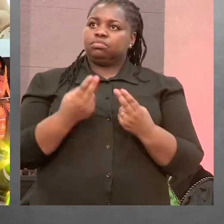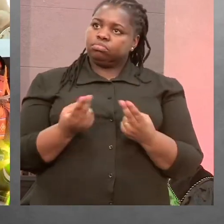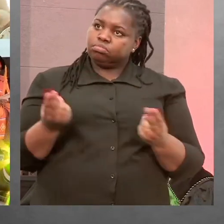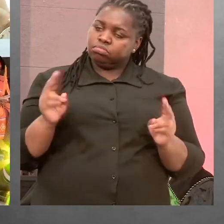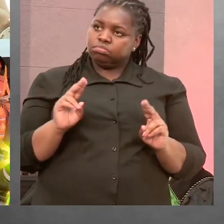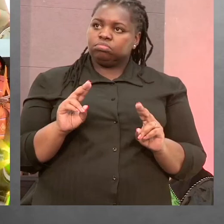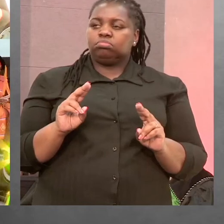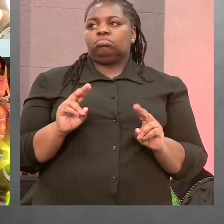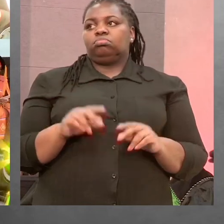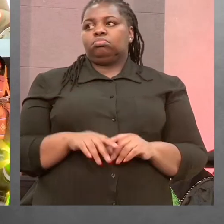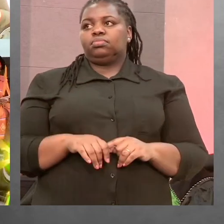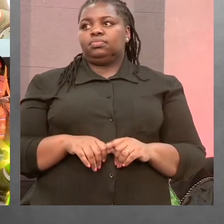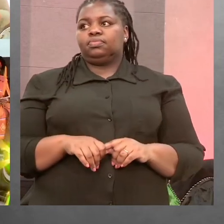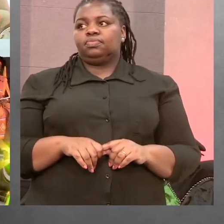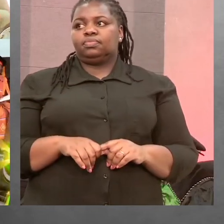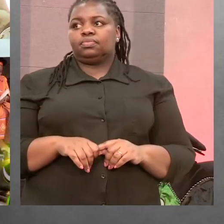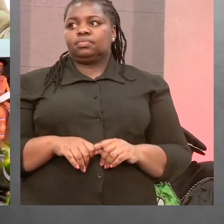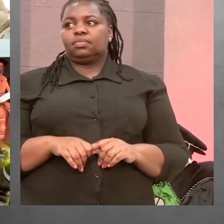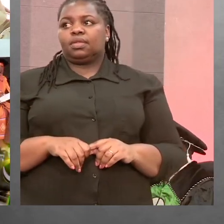promising institution.